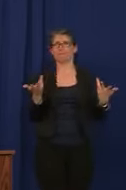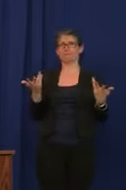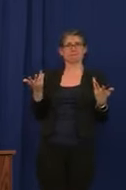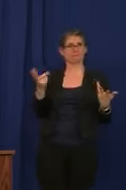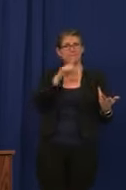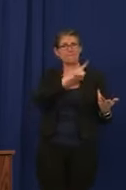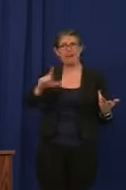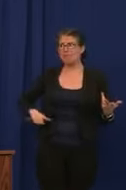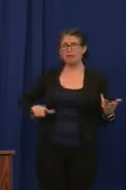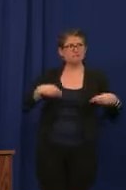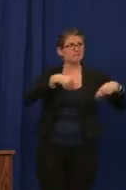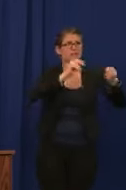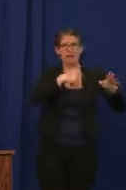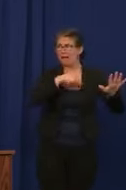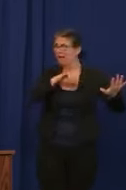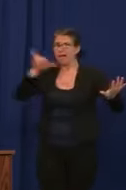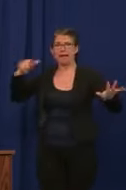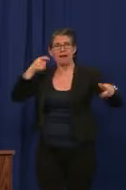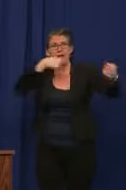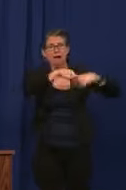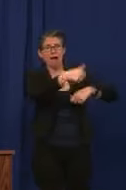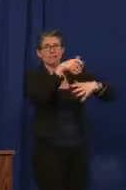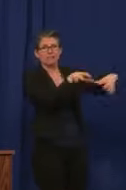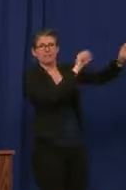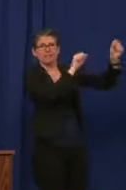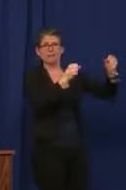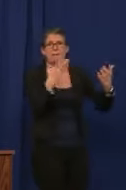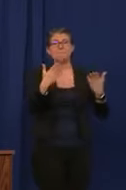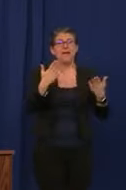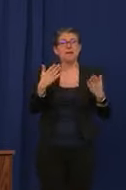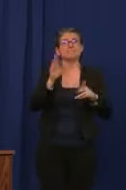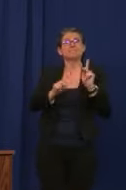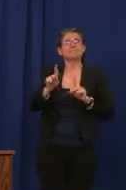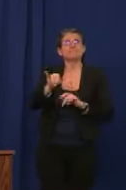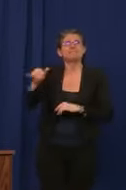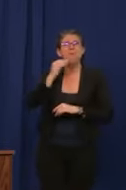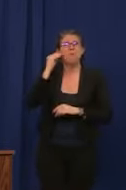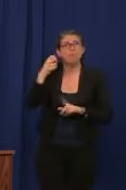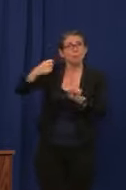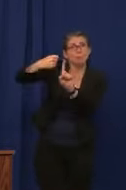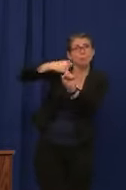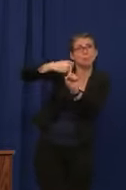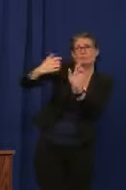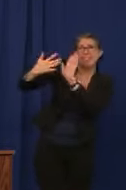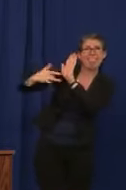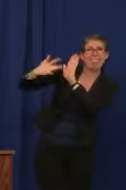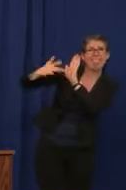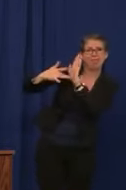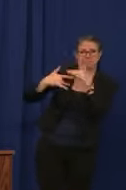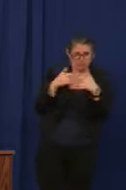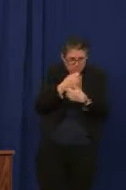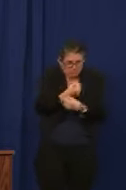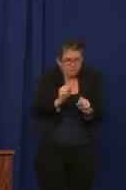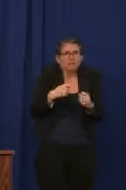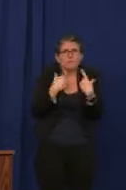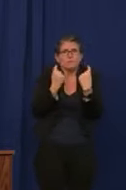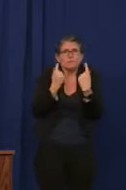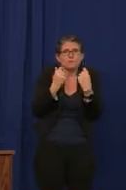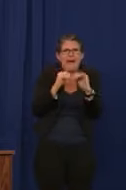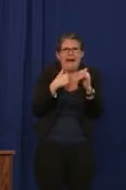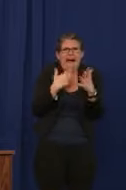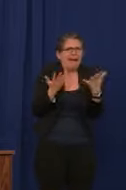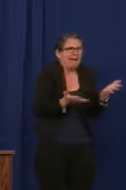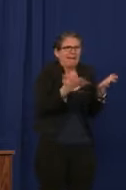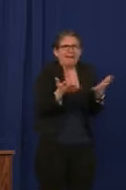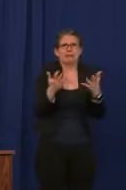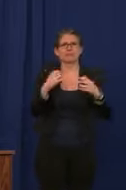unsafe situation. Abusers may be taking advantage of that. And they've asked if the governor can reassure people that that's not the case, Goy, that they